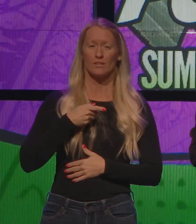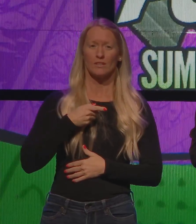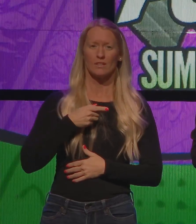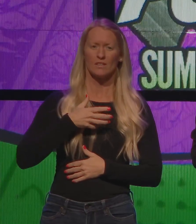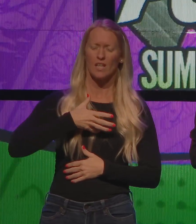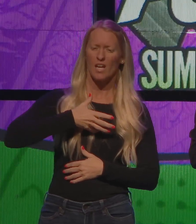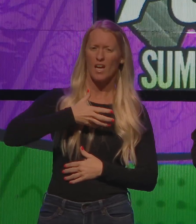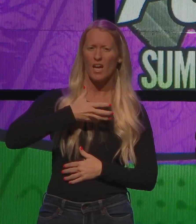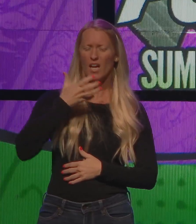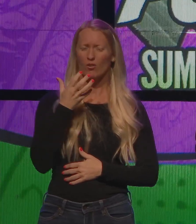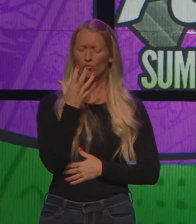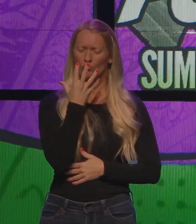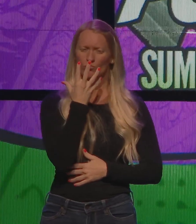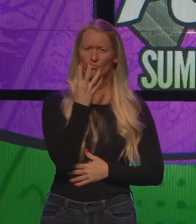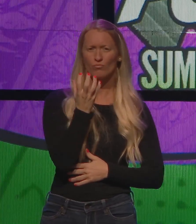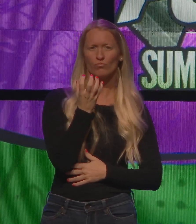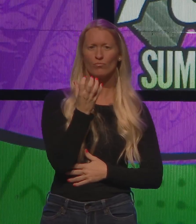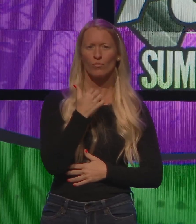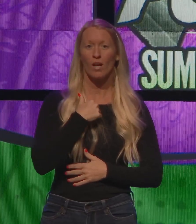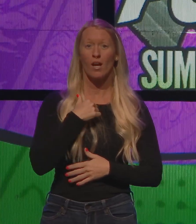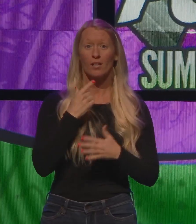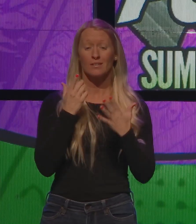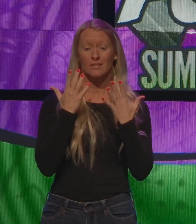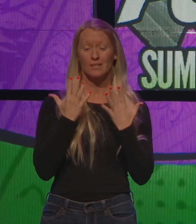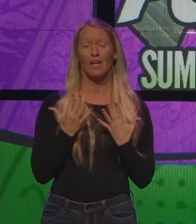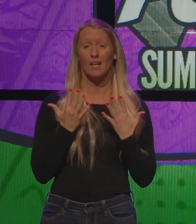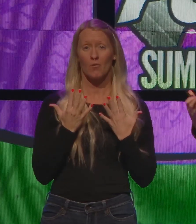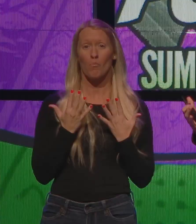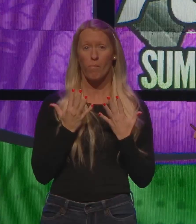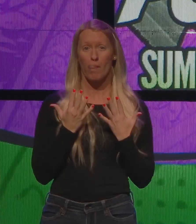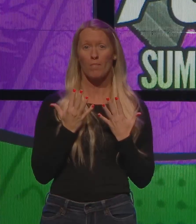be honest, but it was so sad to me.